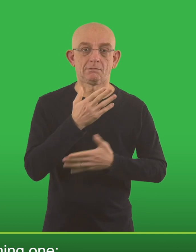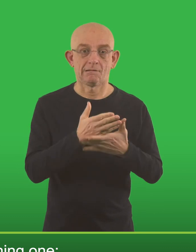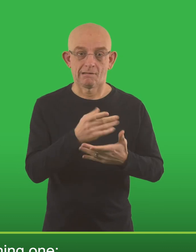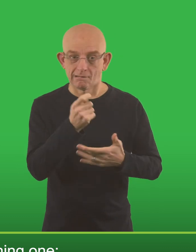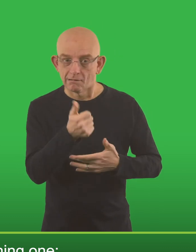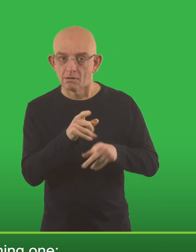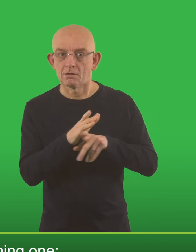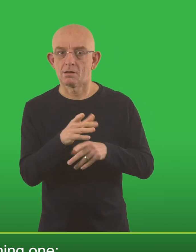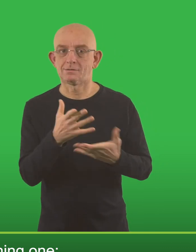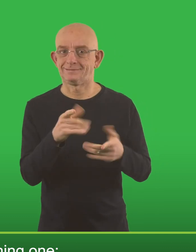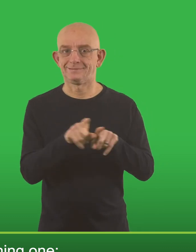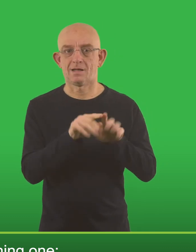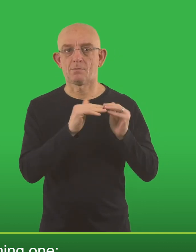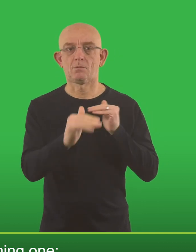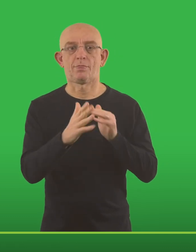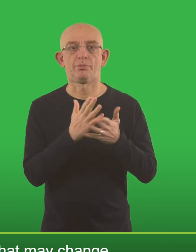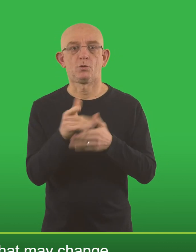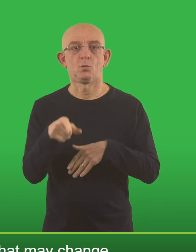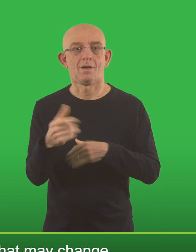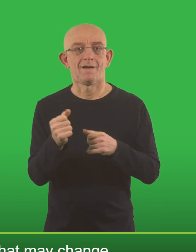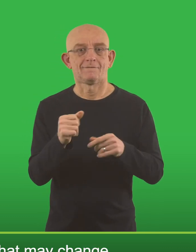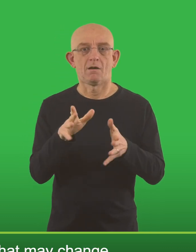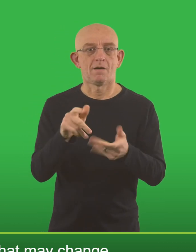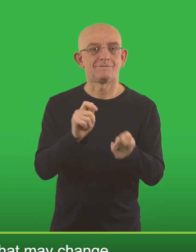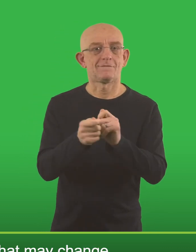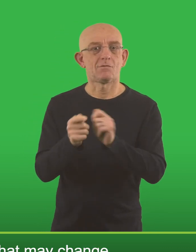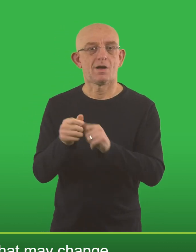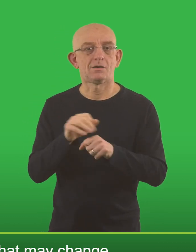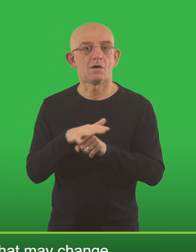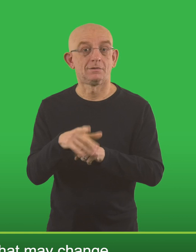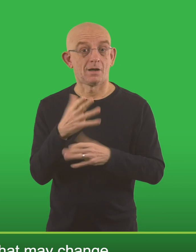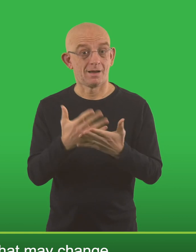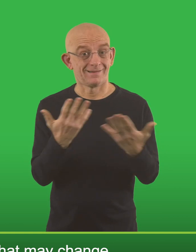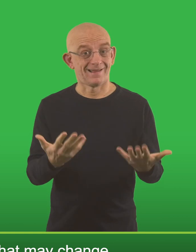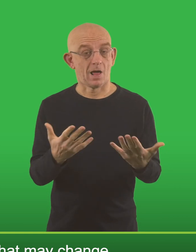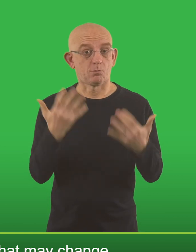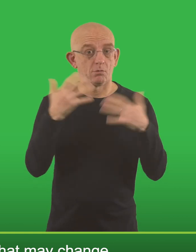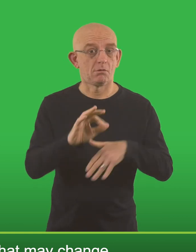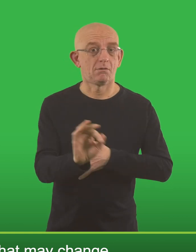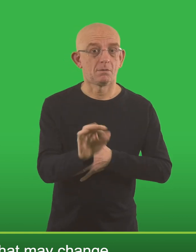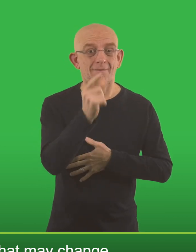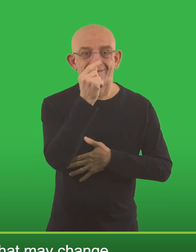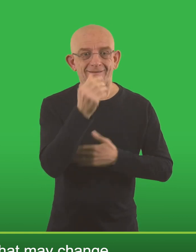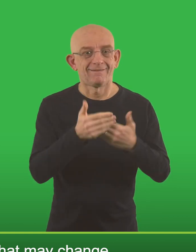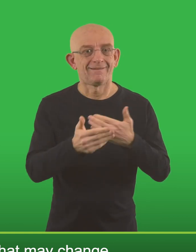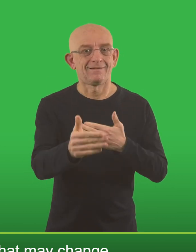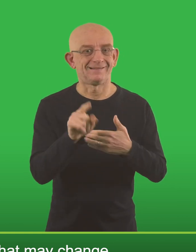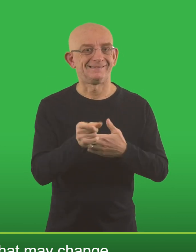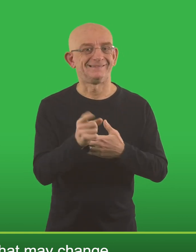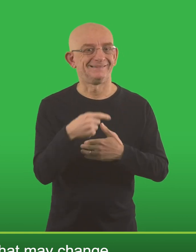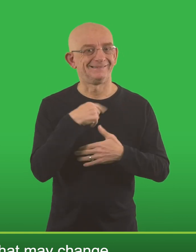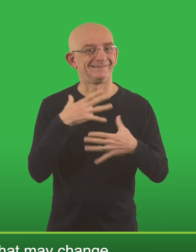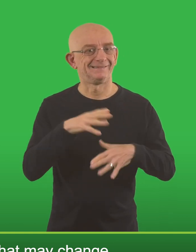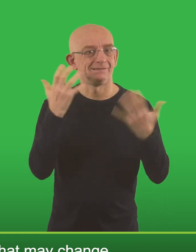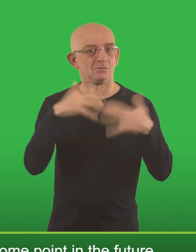isn't fundamentally changed by variants of concern. Currently, there are no concerns. That may change, but that's the thing that